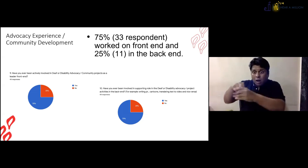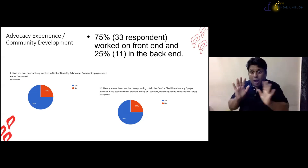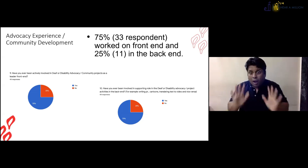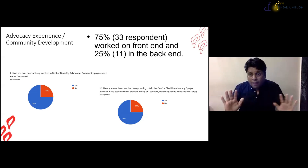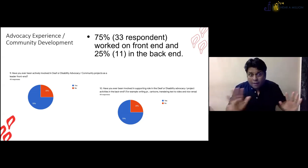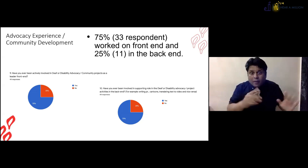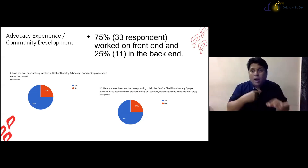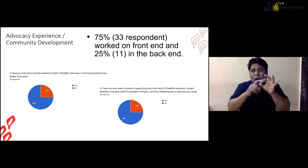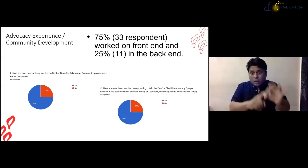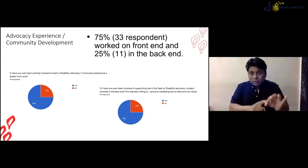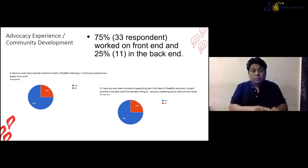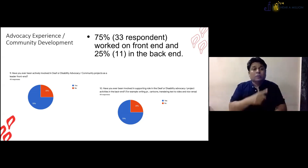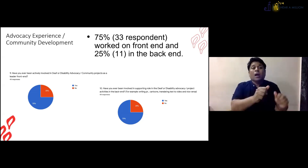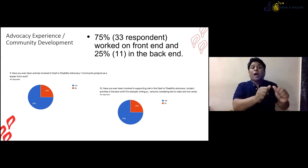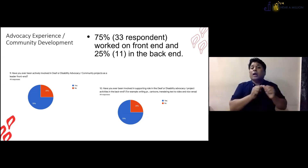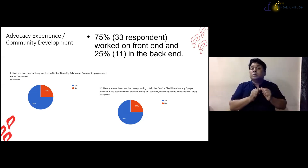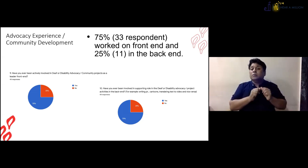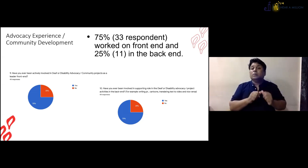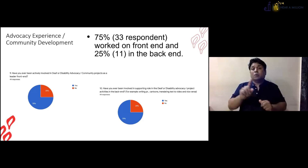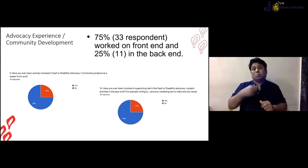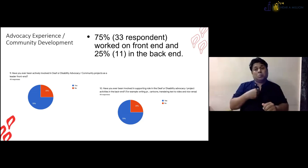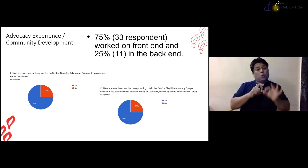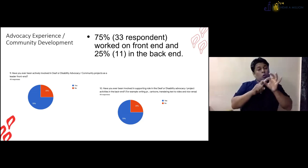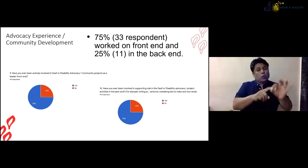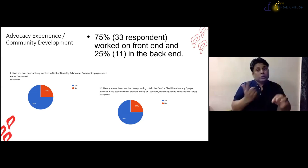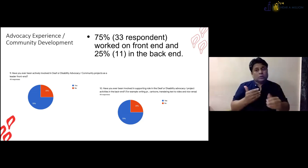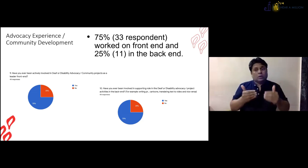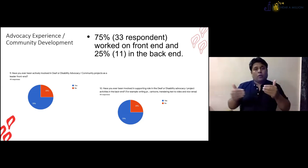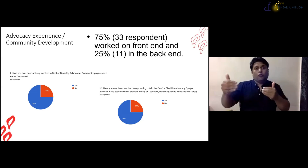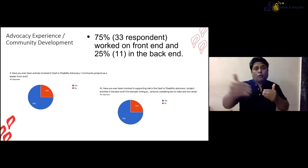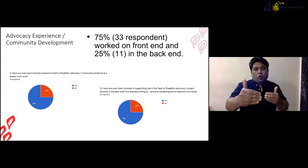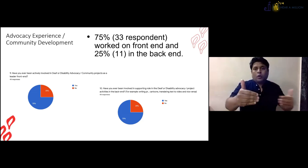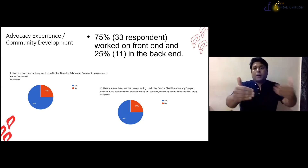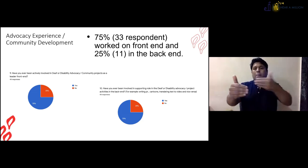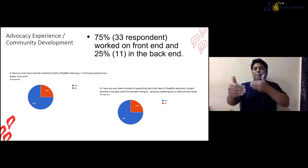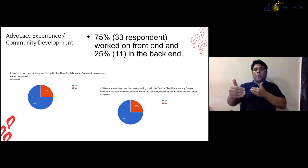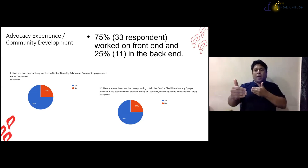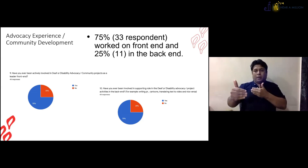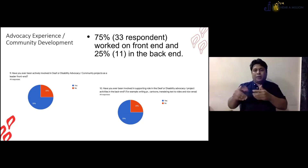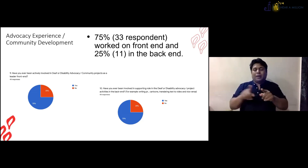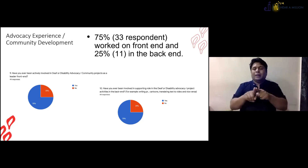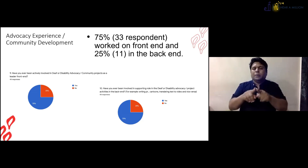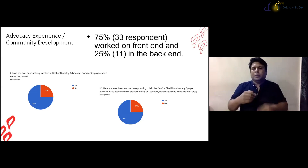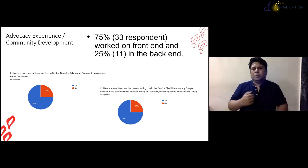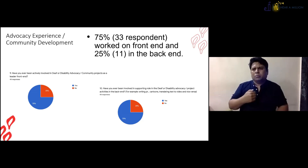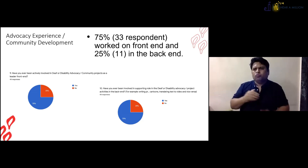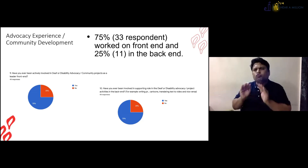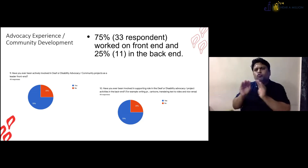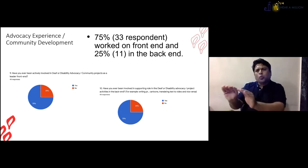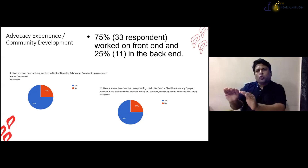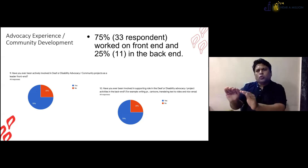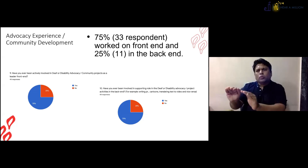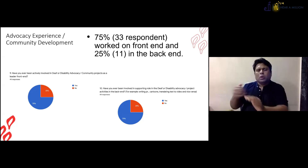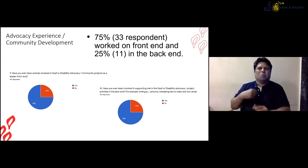etc.? Are they involved? Are you involved? And their answer is, my question was front or